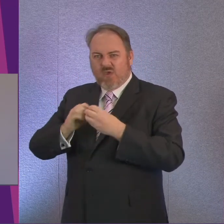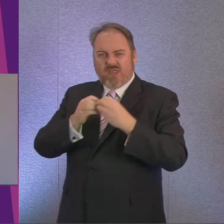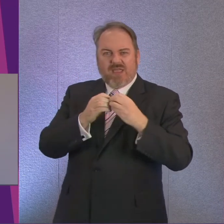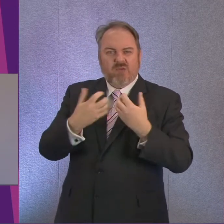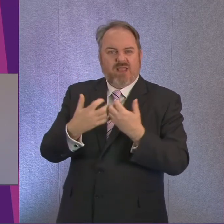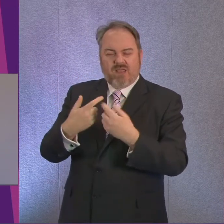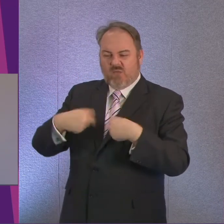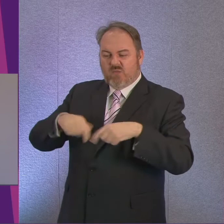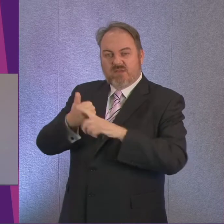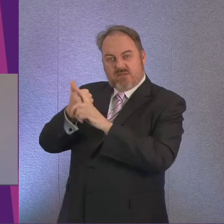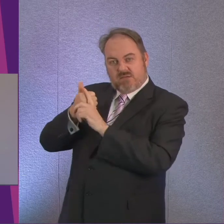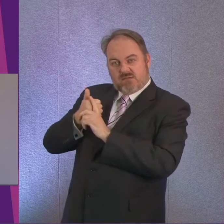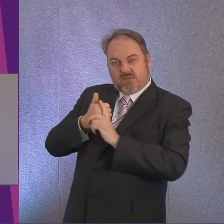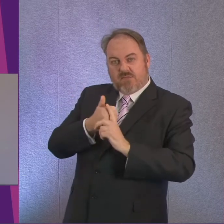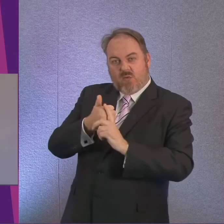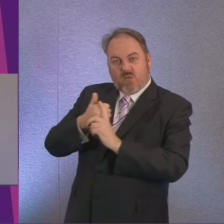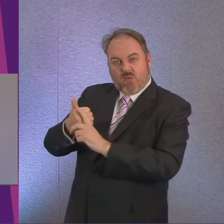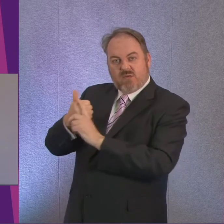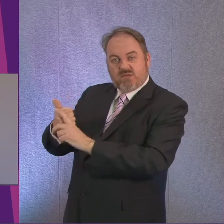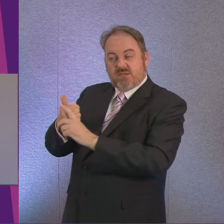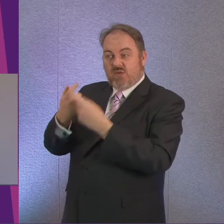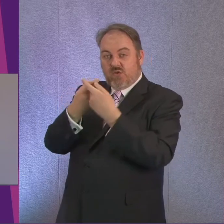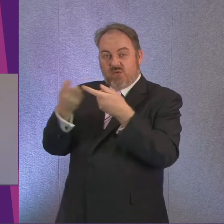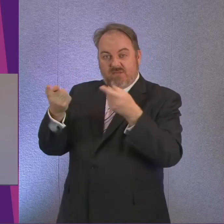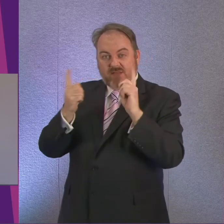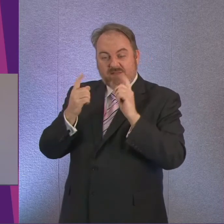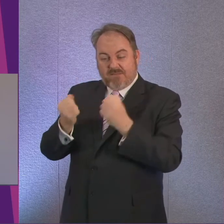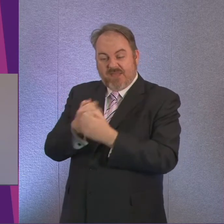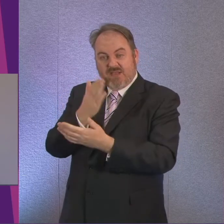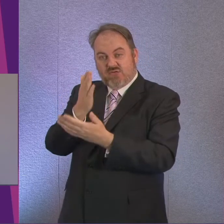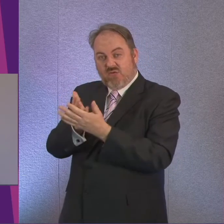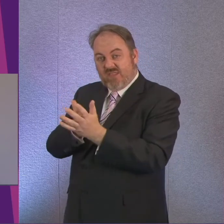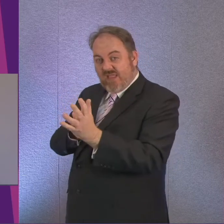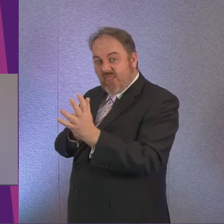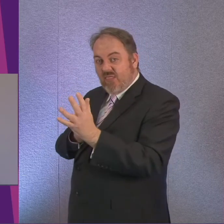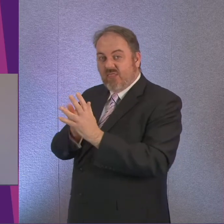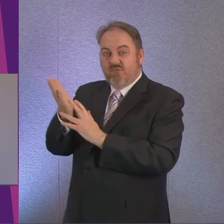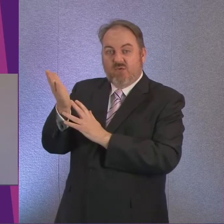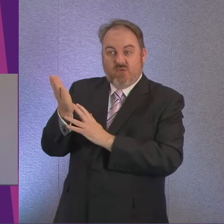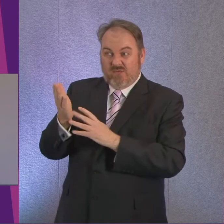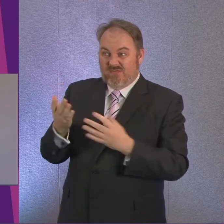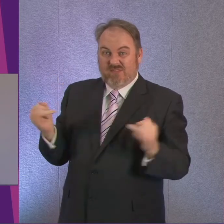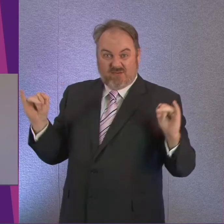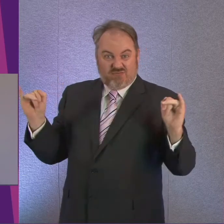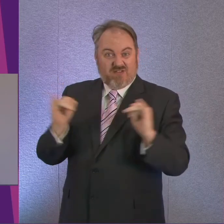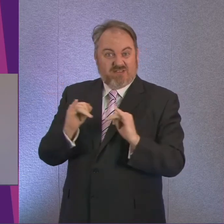sure our universities can survive this crisis and contribute towards Scotland's recovery at the same time.